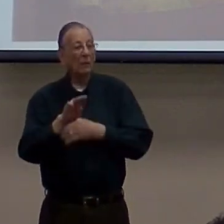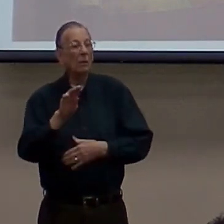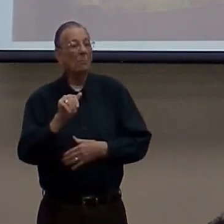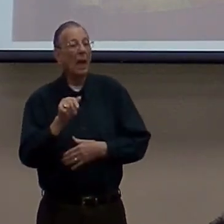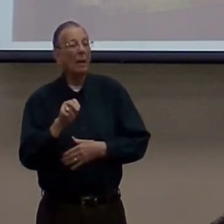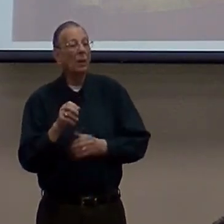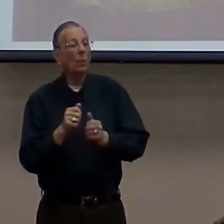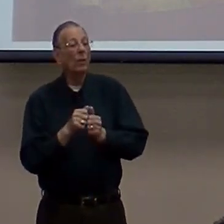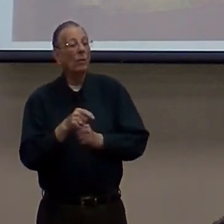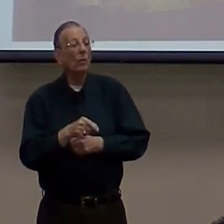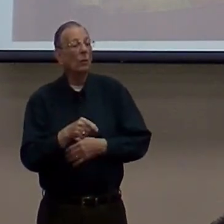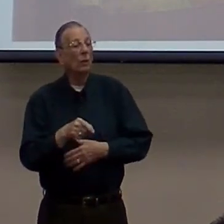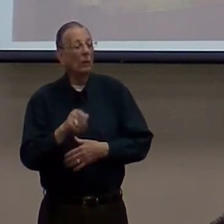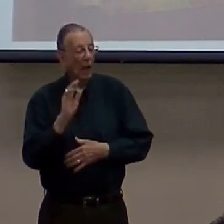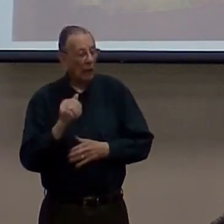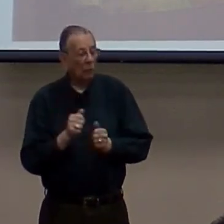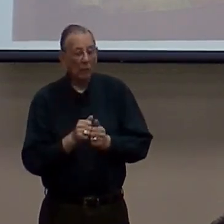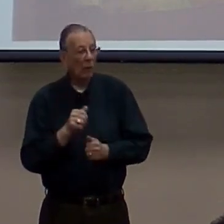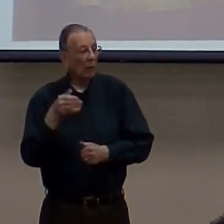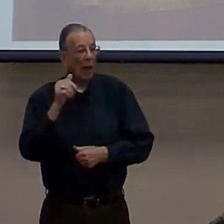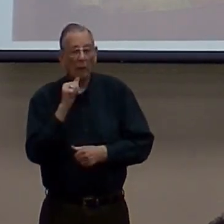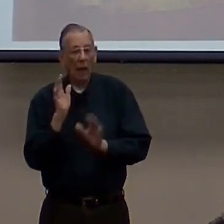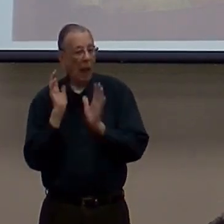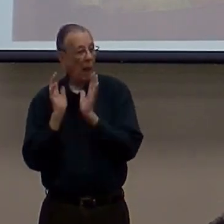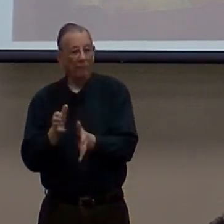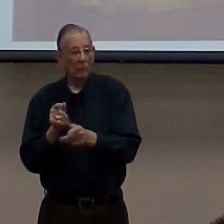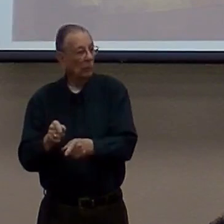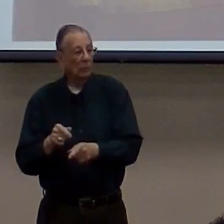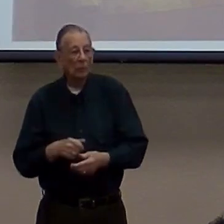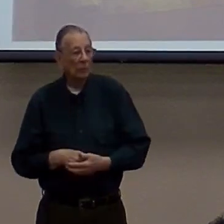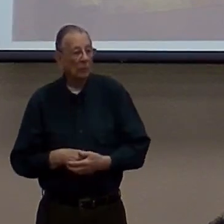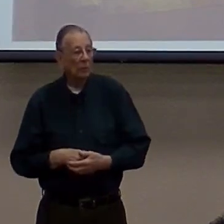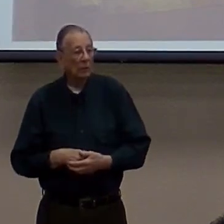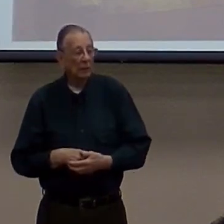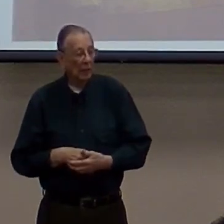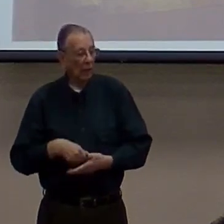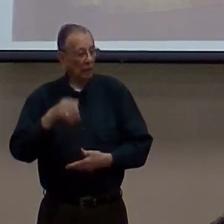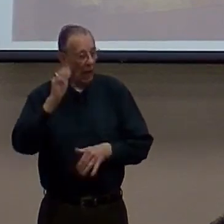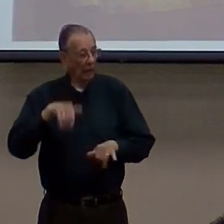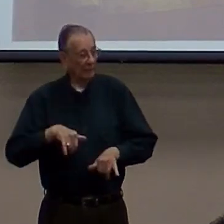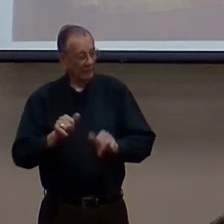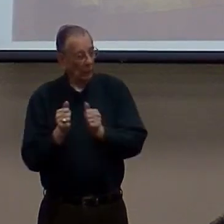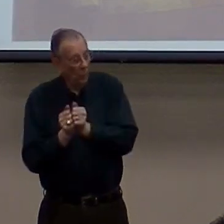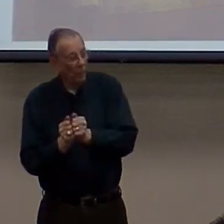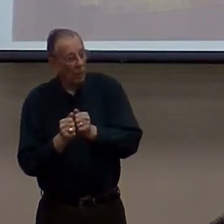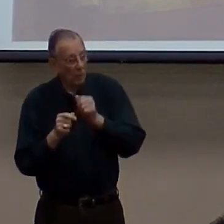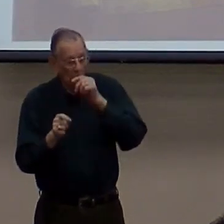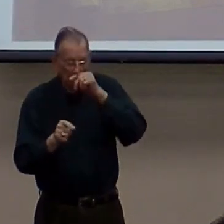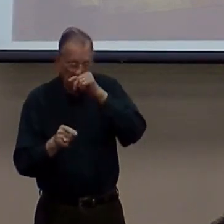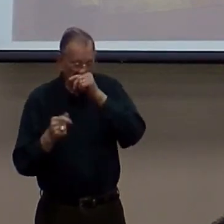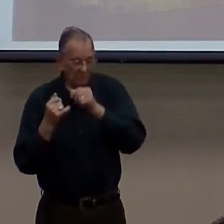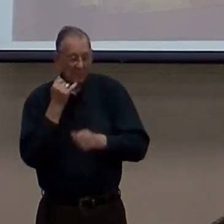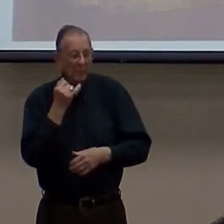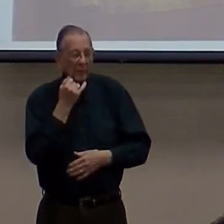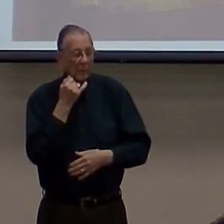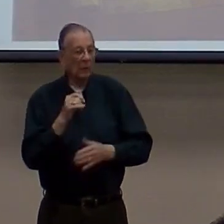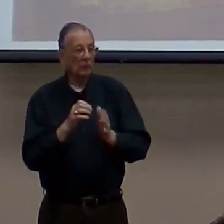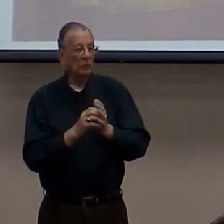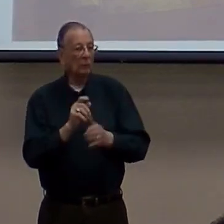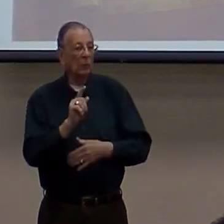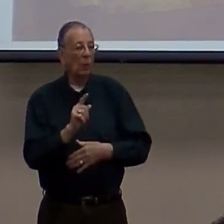you. He has not abandoned you. He is still with you. In chapter